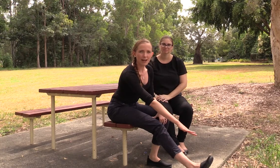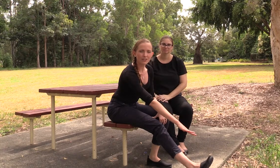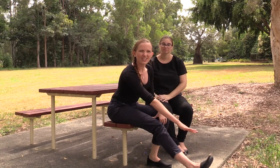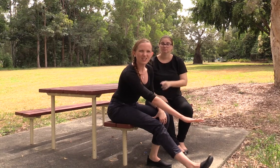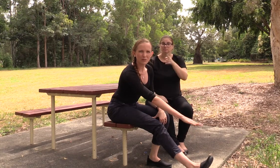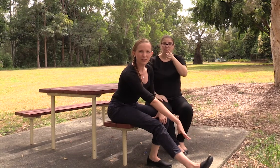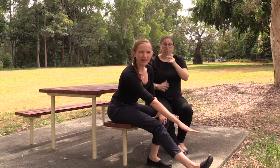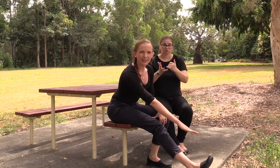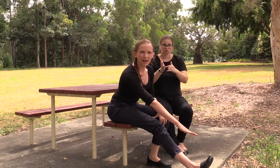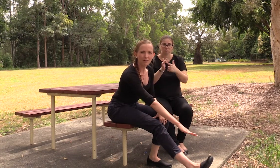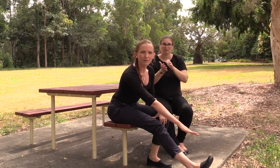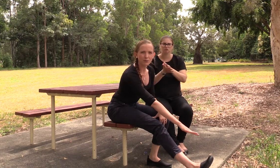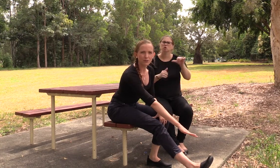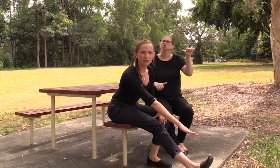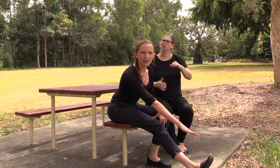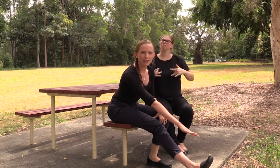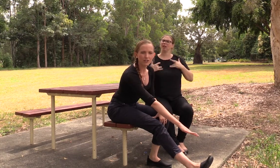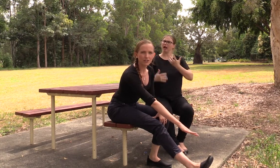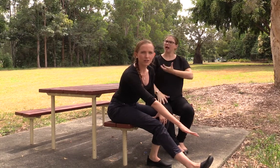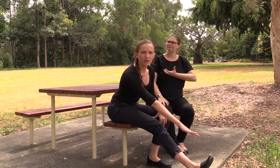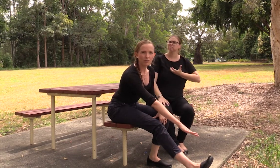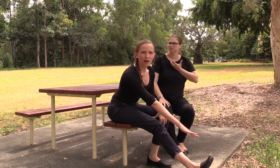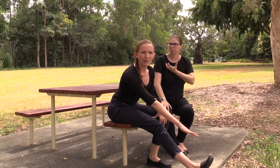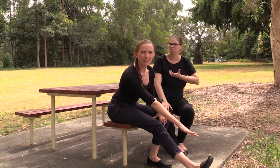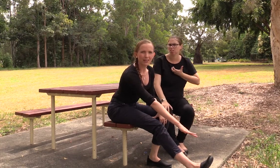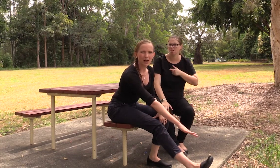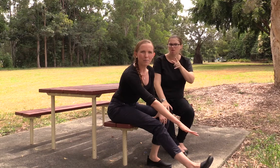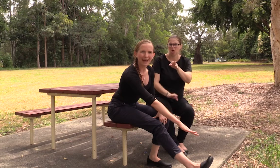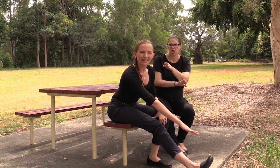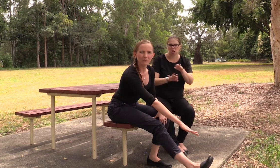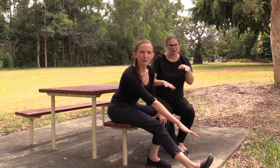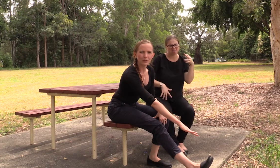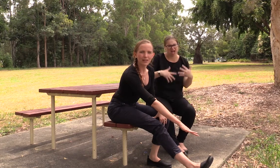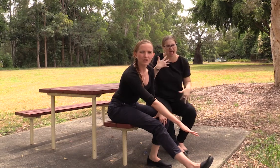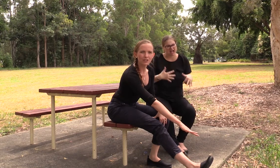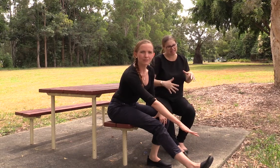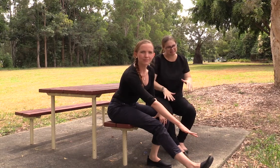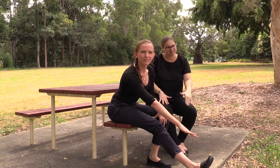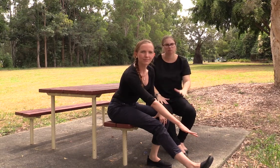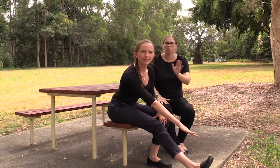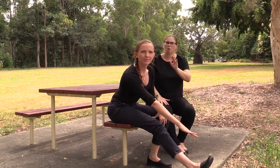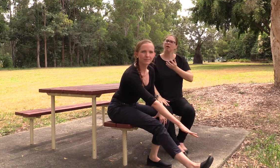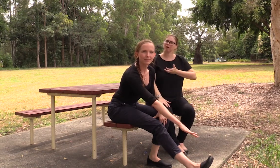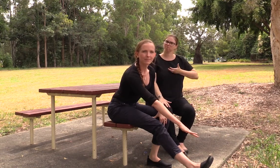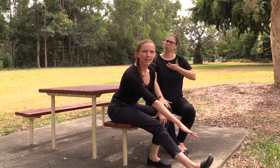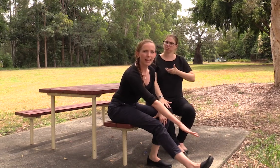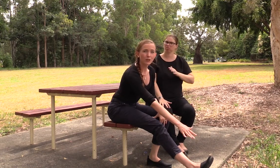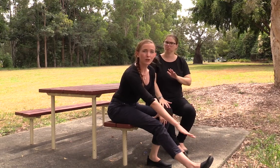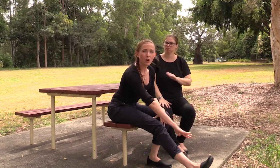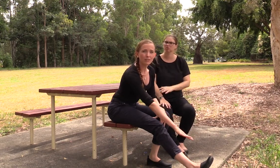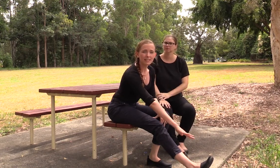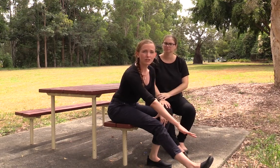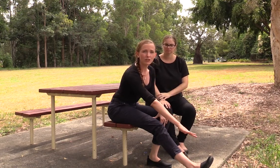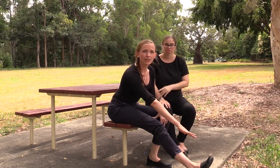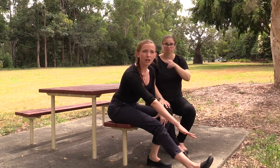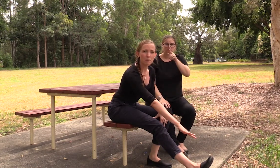a stretch, it should feel like a comfortable stretch rather than a painful stretch. And you